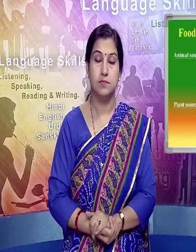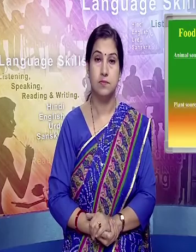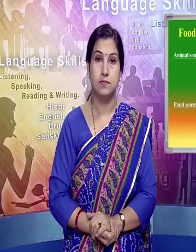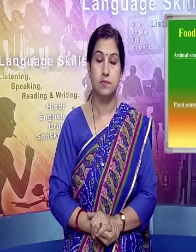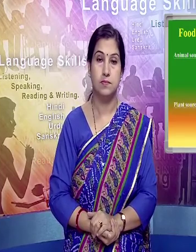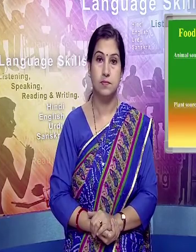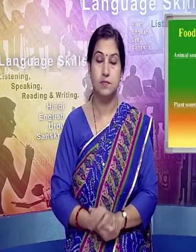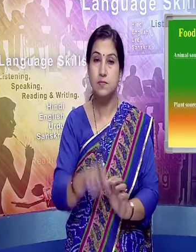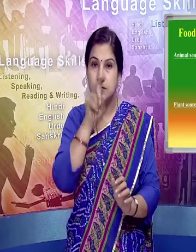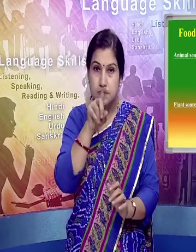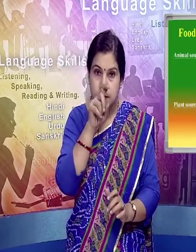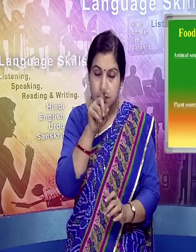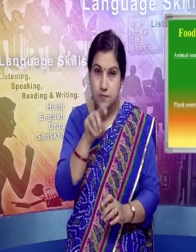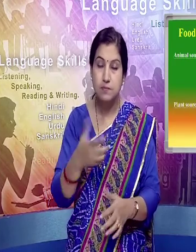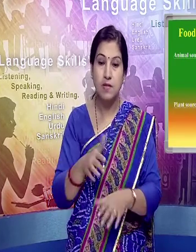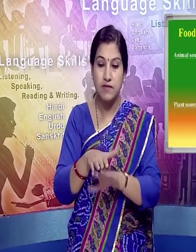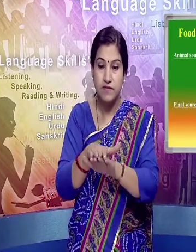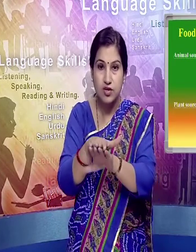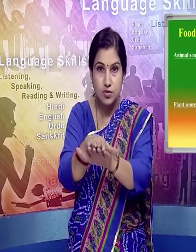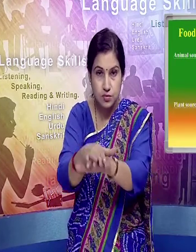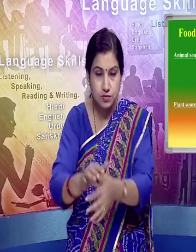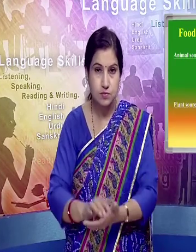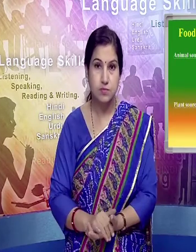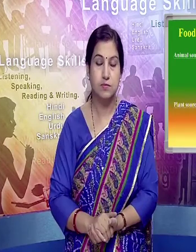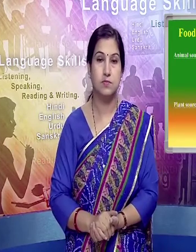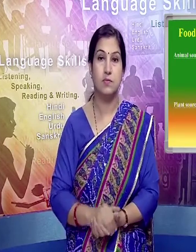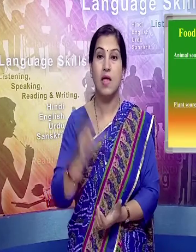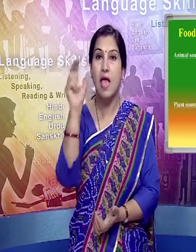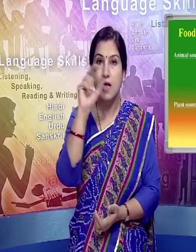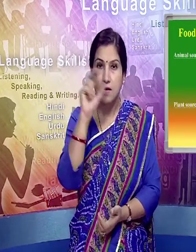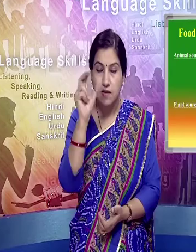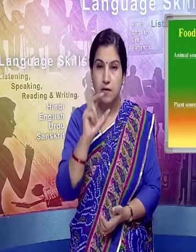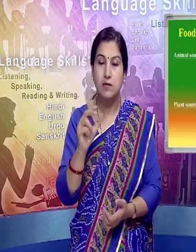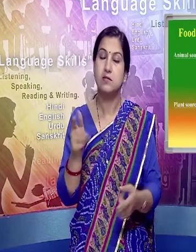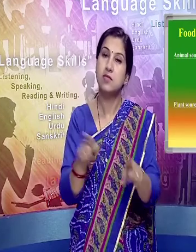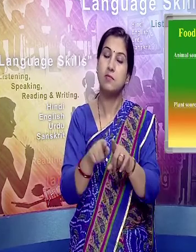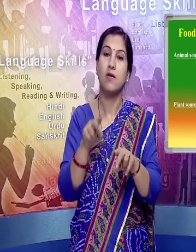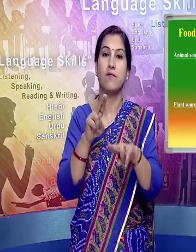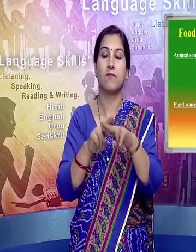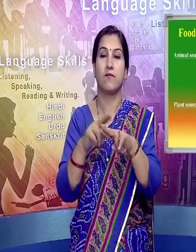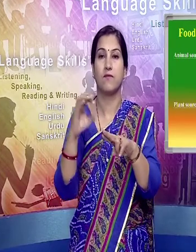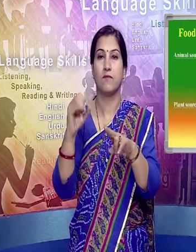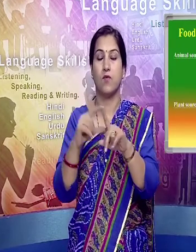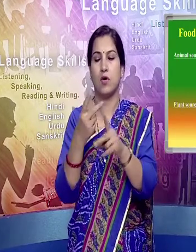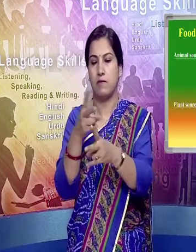poultry, fish, egg and food sources also contain